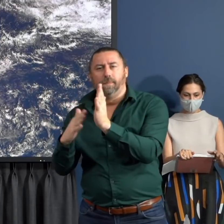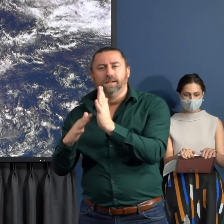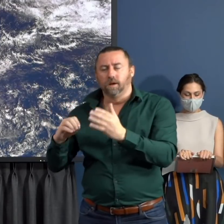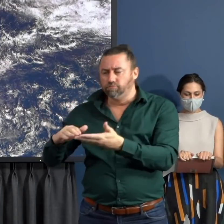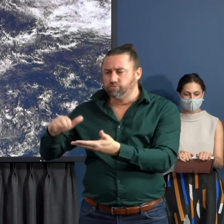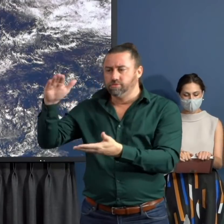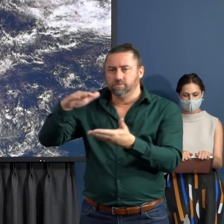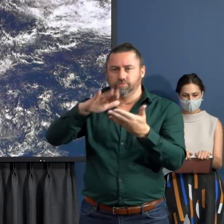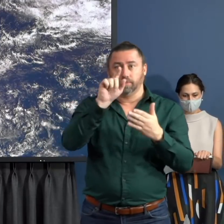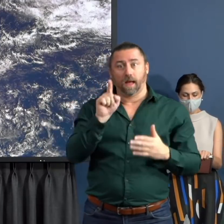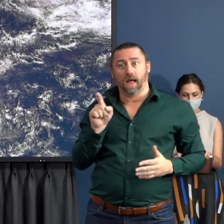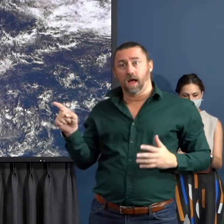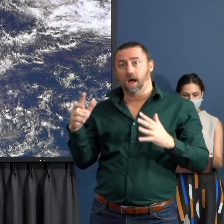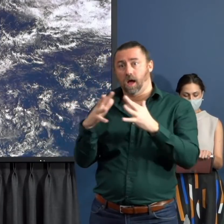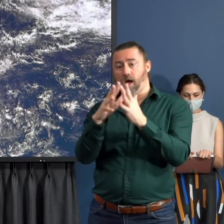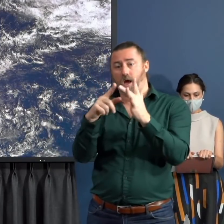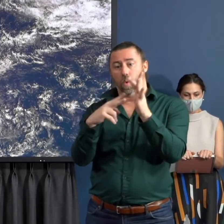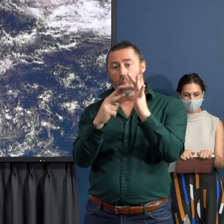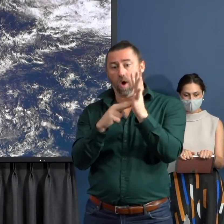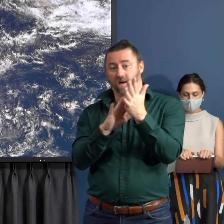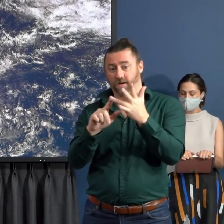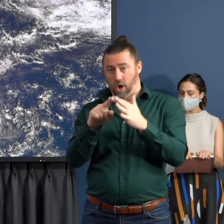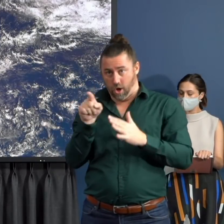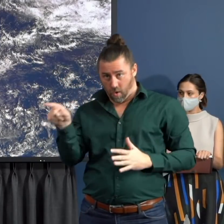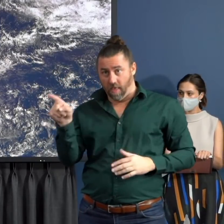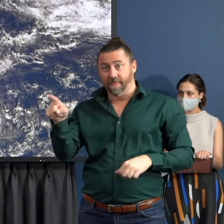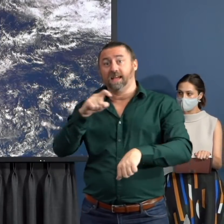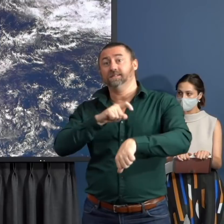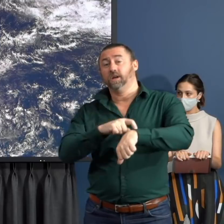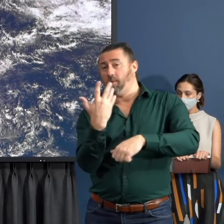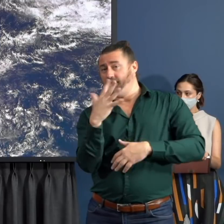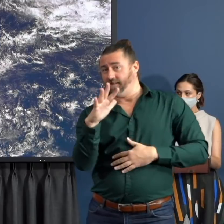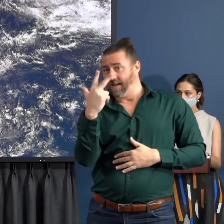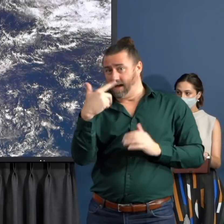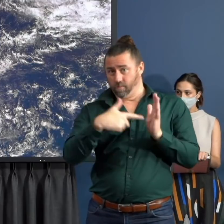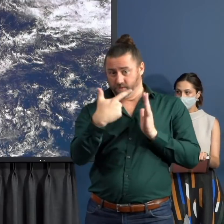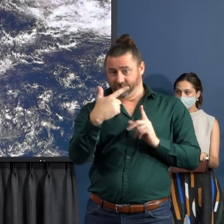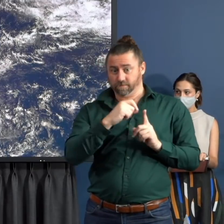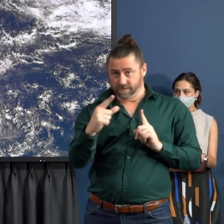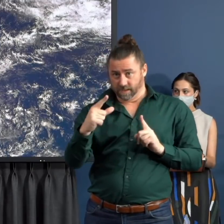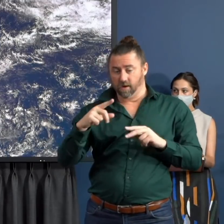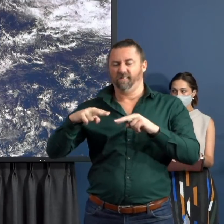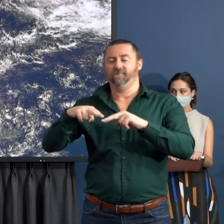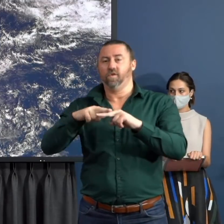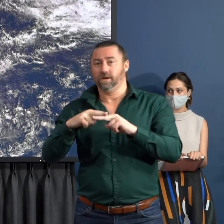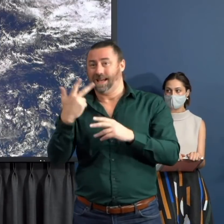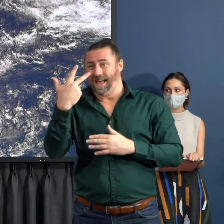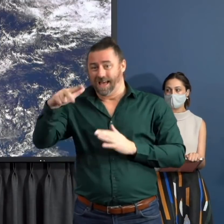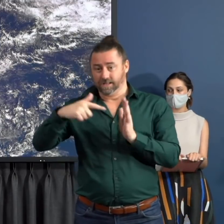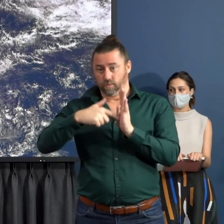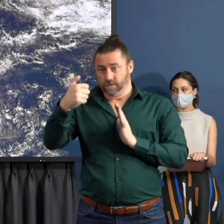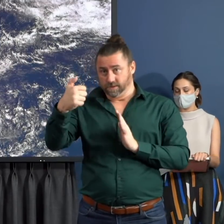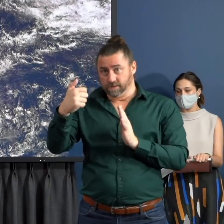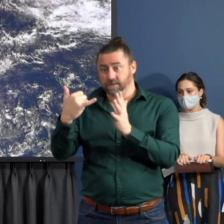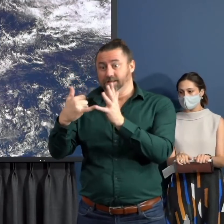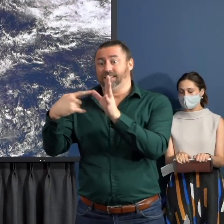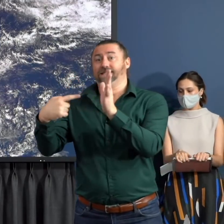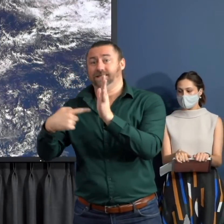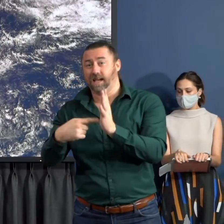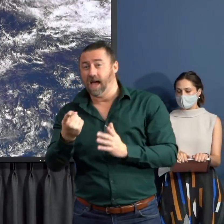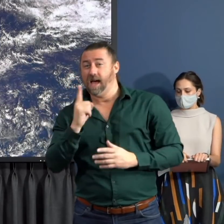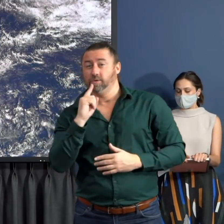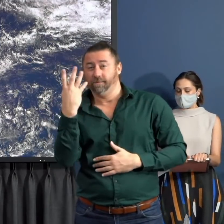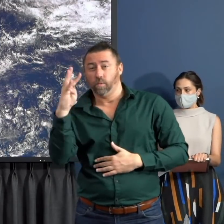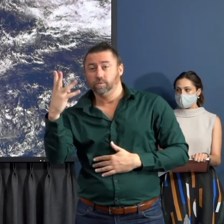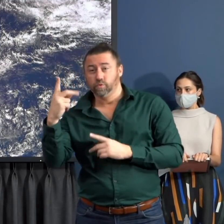the Wivenhoe increases, on Thursday it was 58.7%, Friday 80.6, Saturday